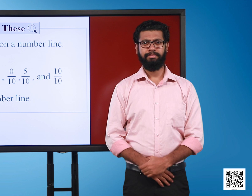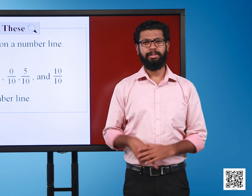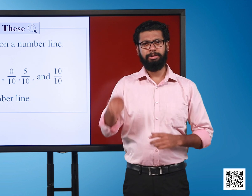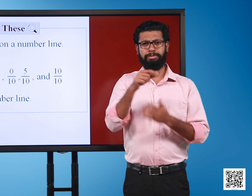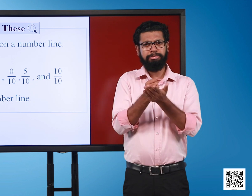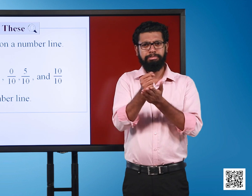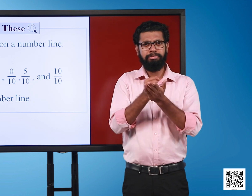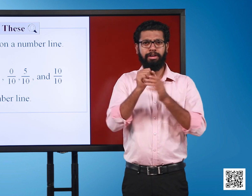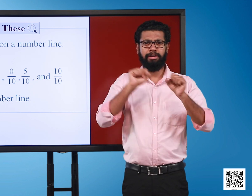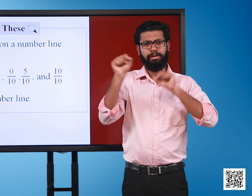Try these.